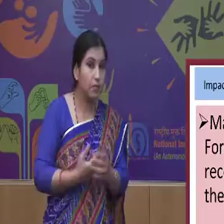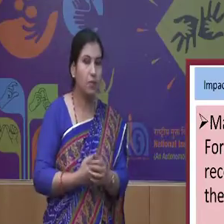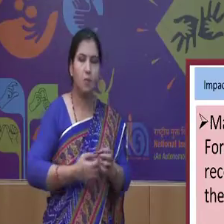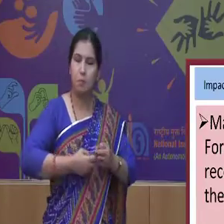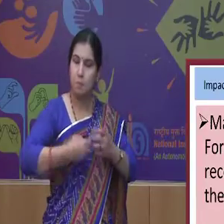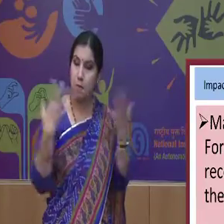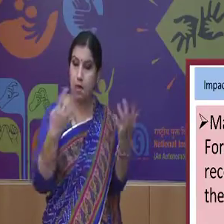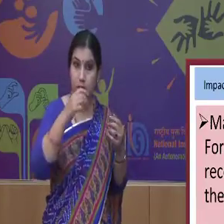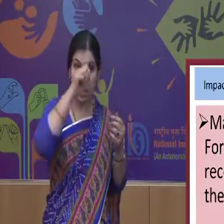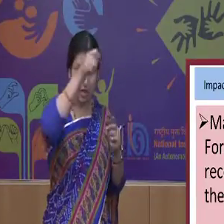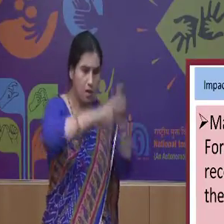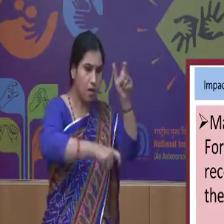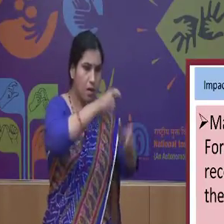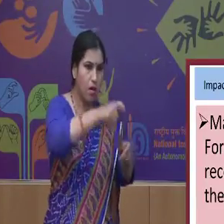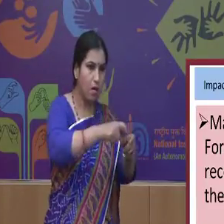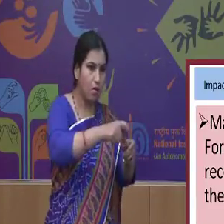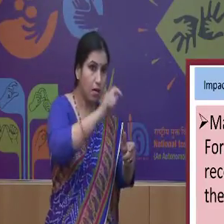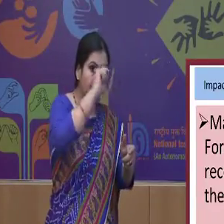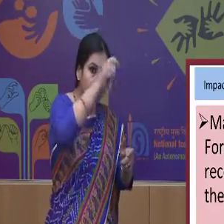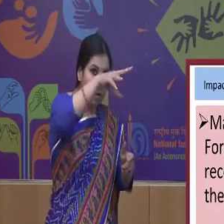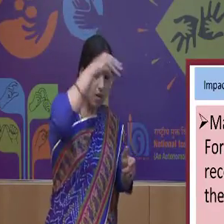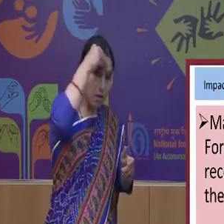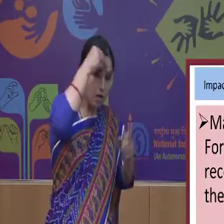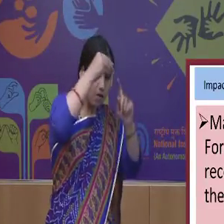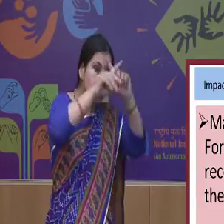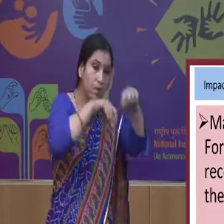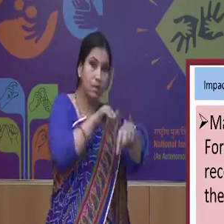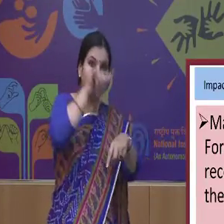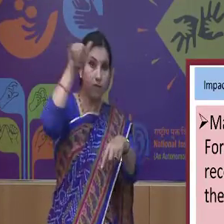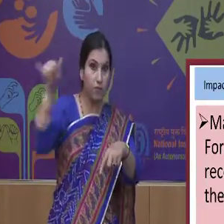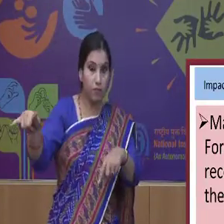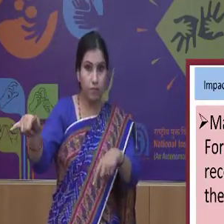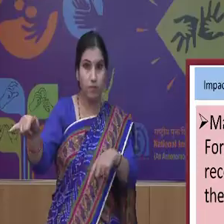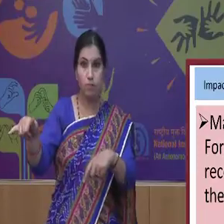many Indians went to foreign countries and received education there.